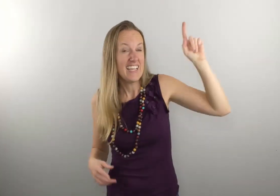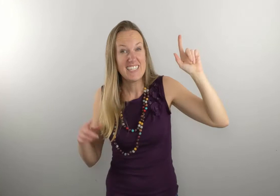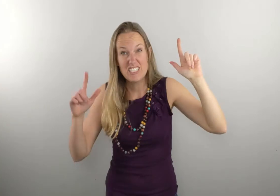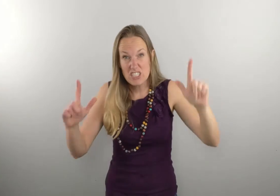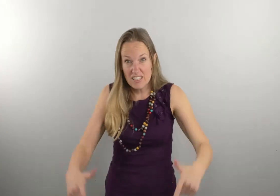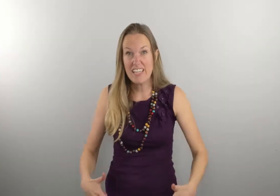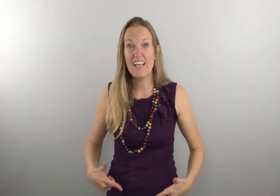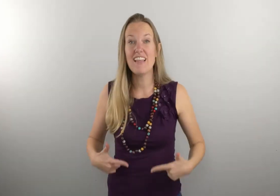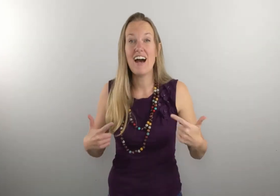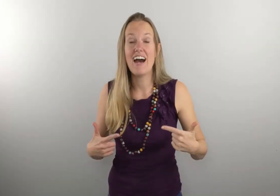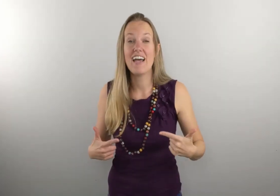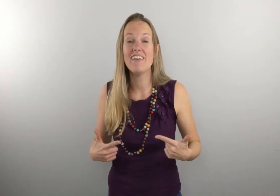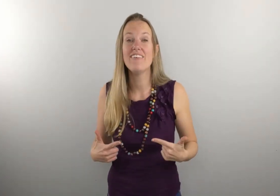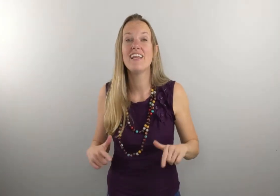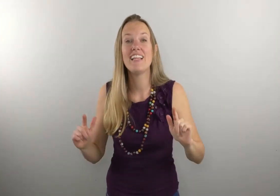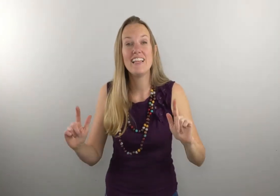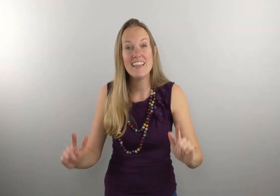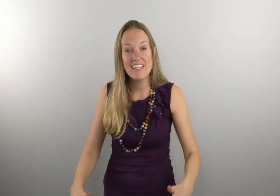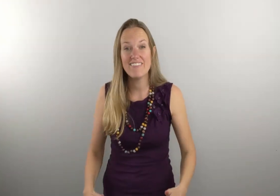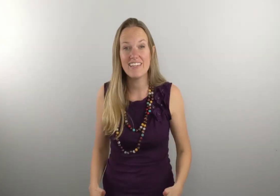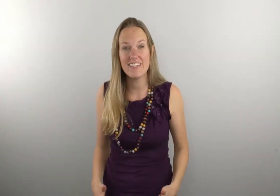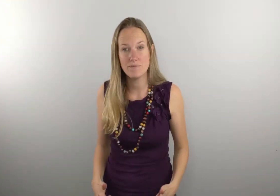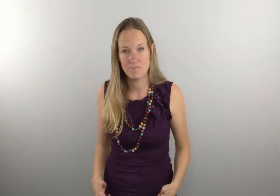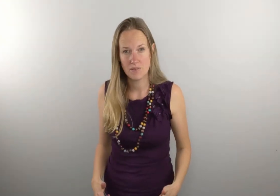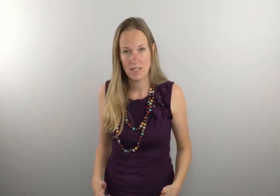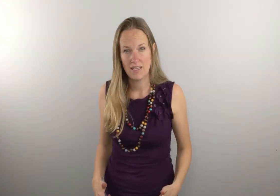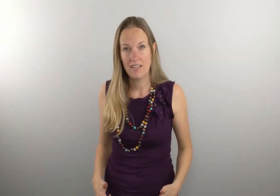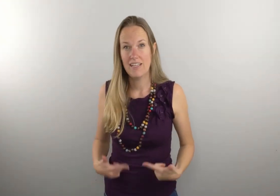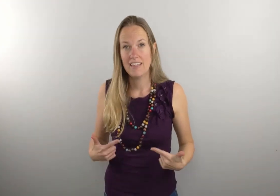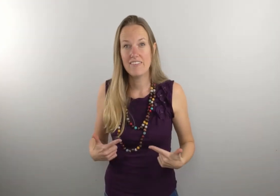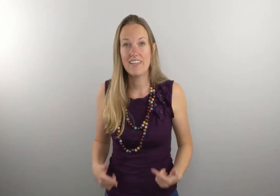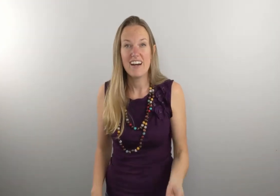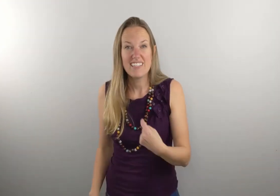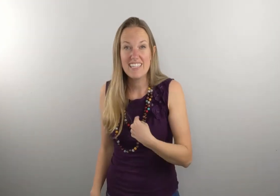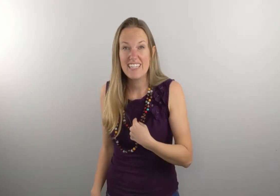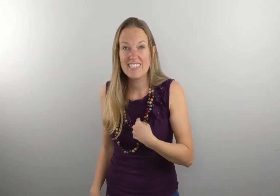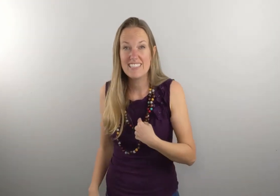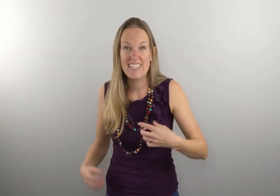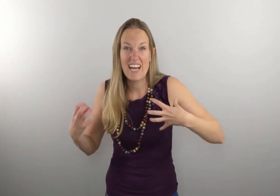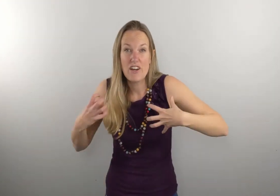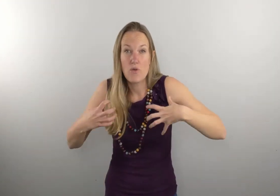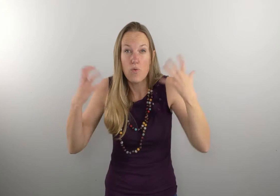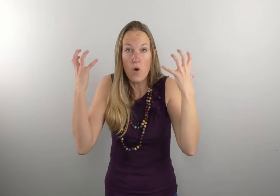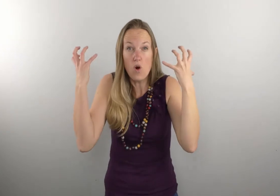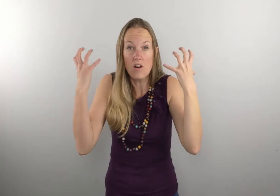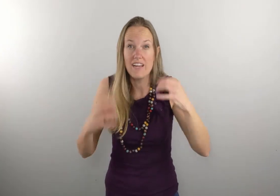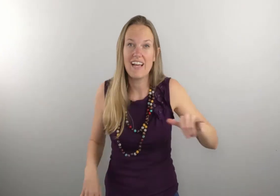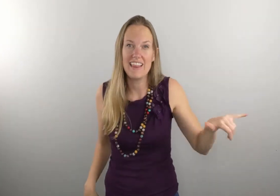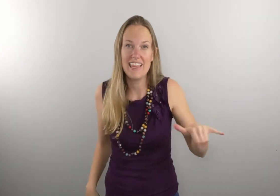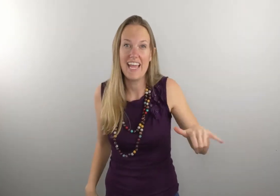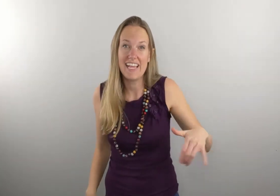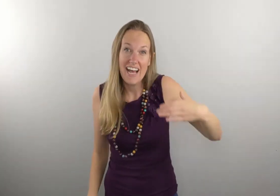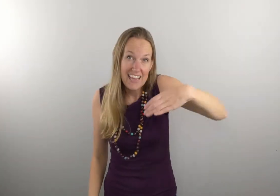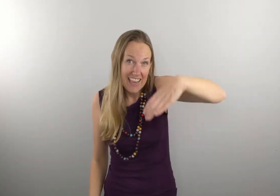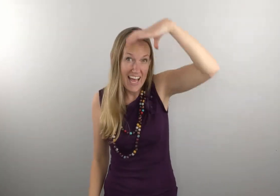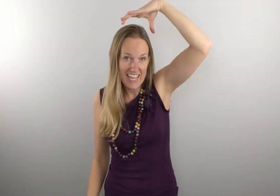he's surely alive, living on the inside, roaring like a